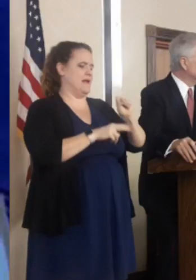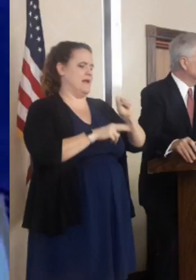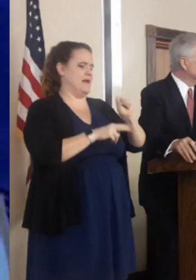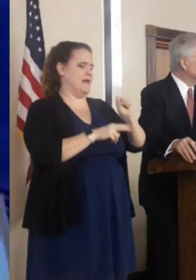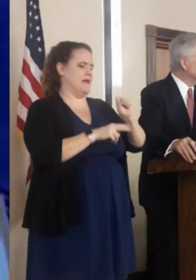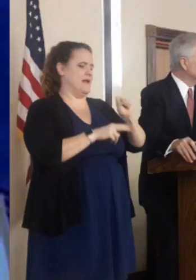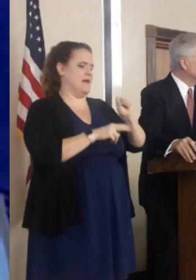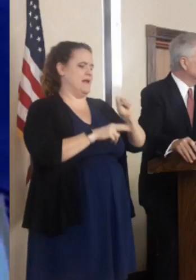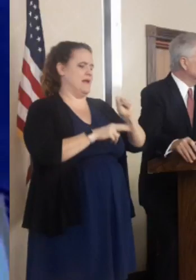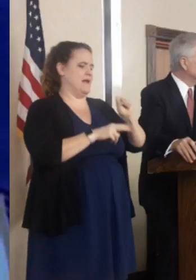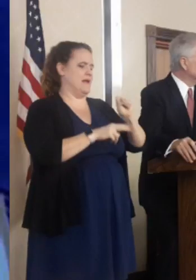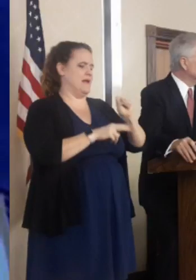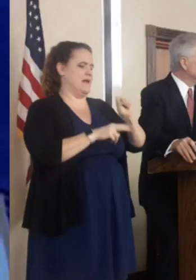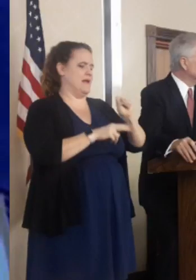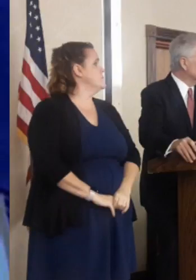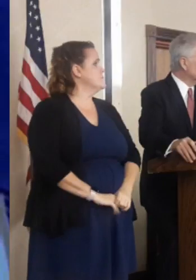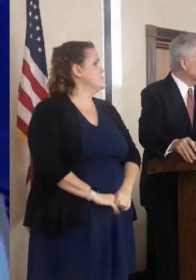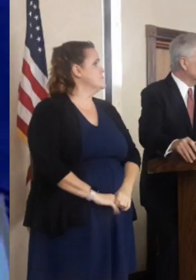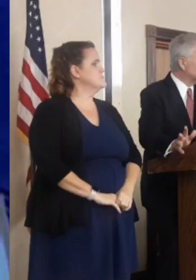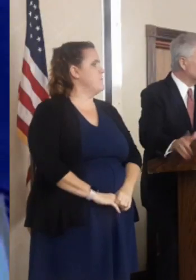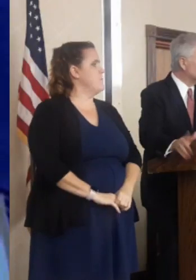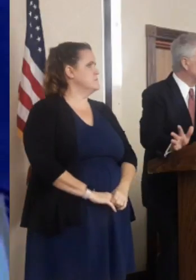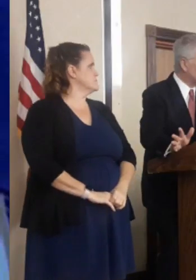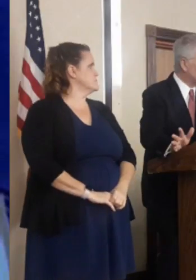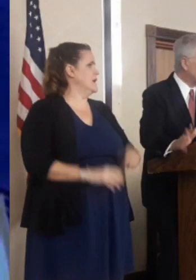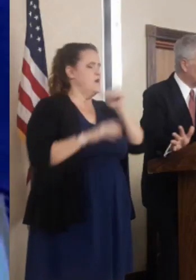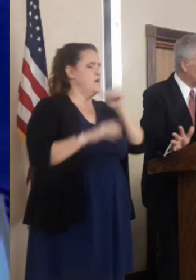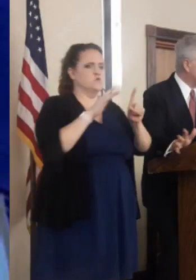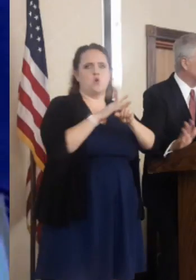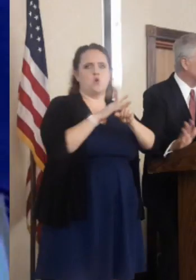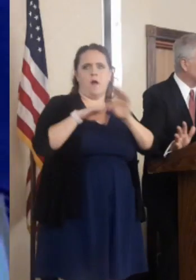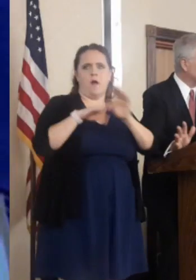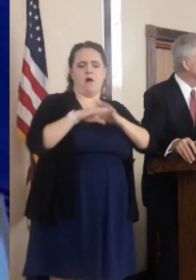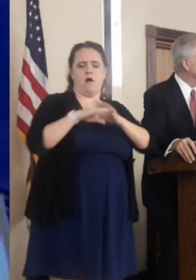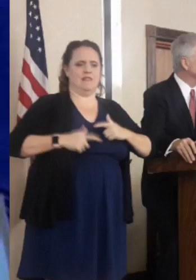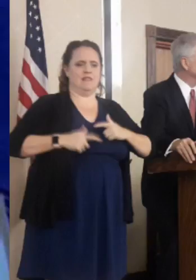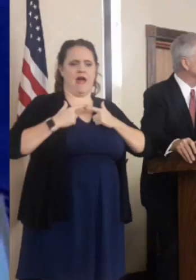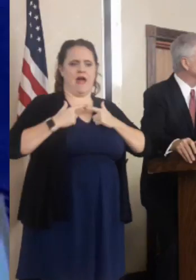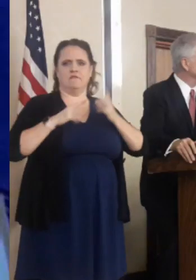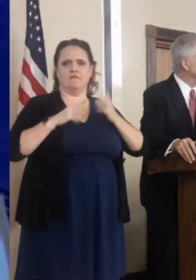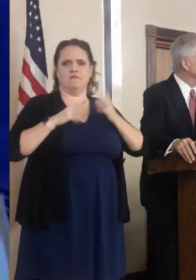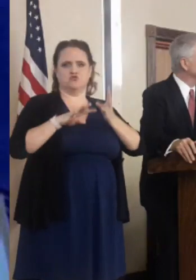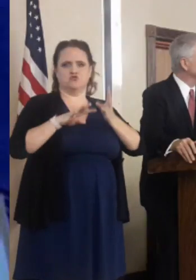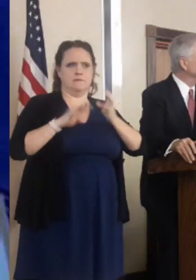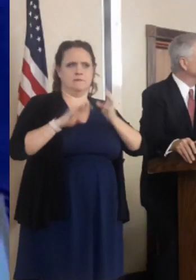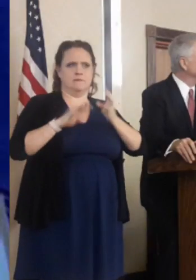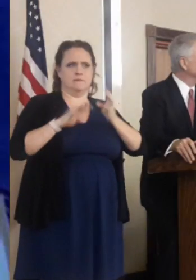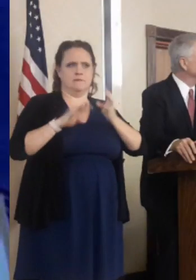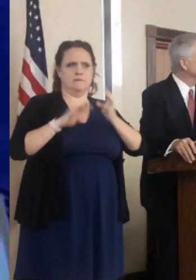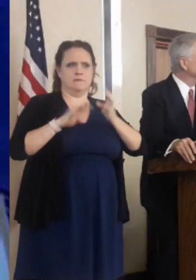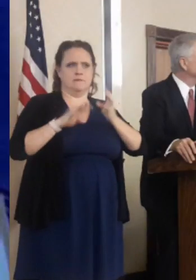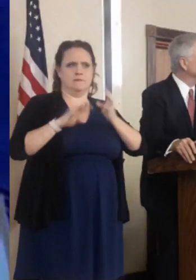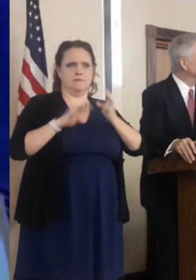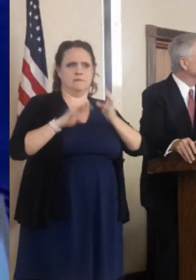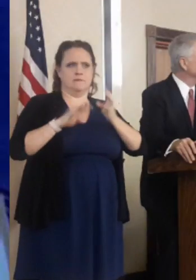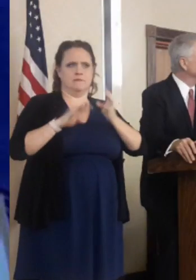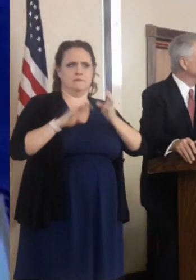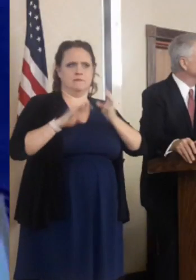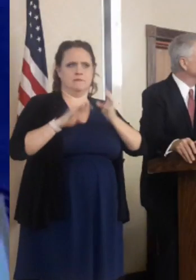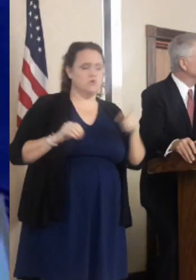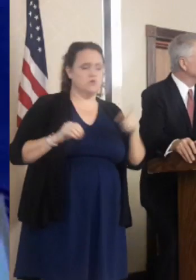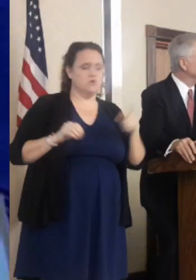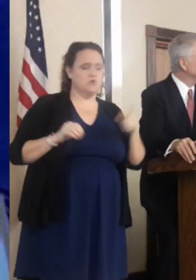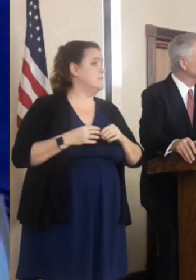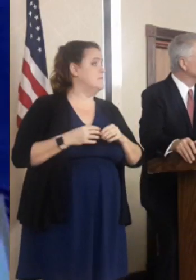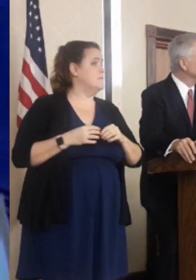Otherwise, it won't show up on the live stream. Nobody will hear you. Thank you, Chairman. Carlos, SD21. So you just